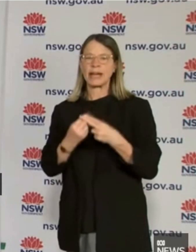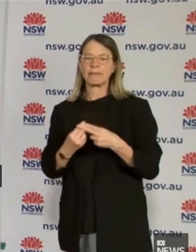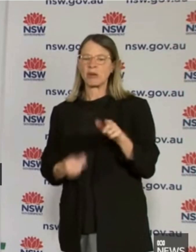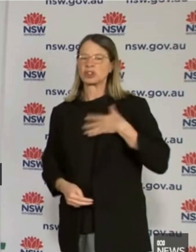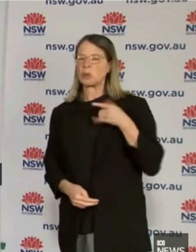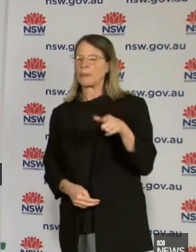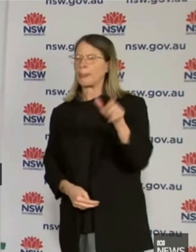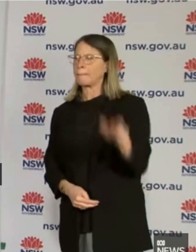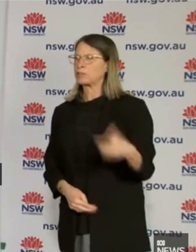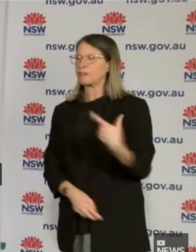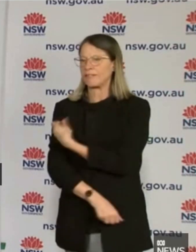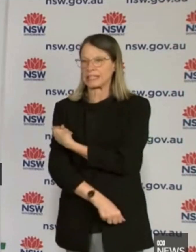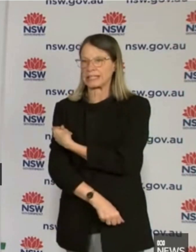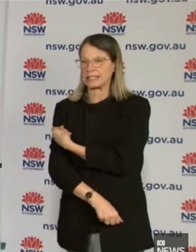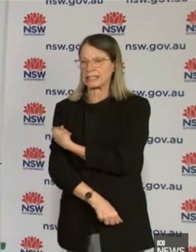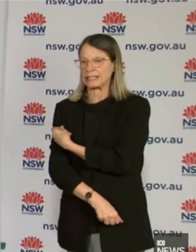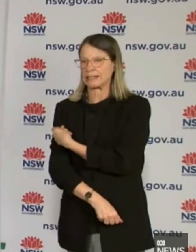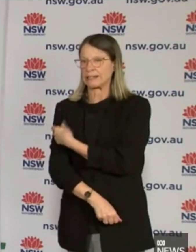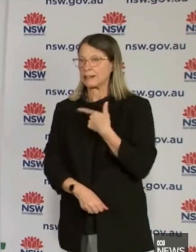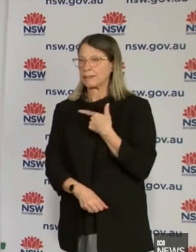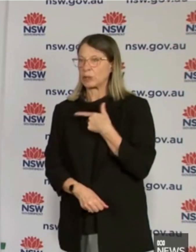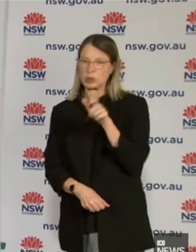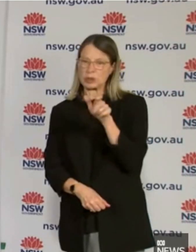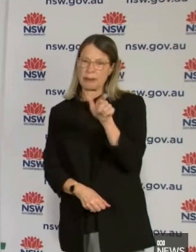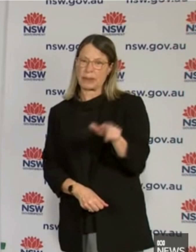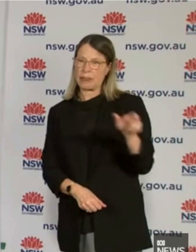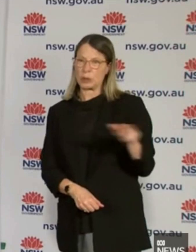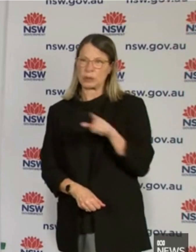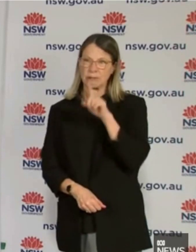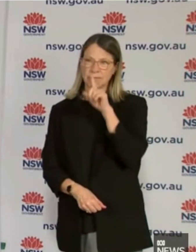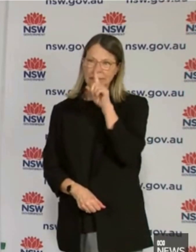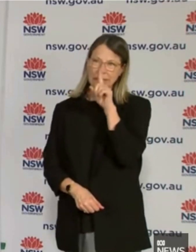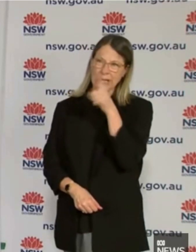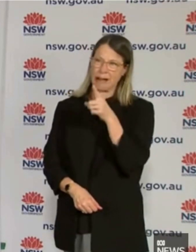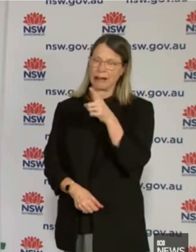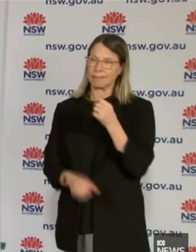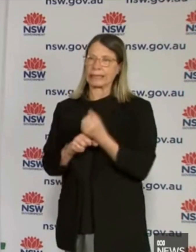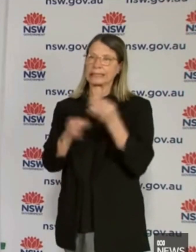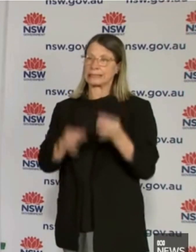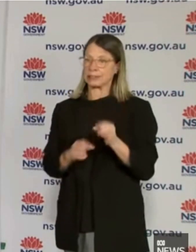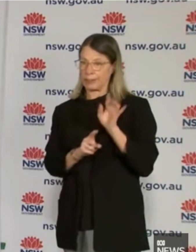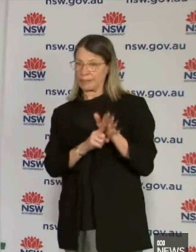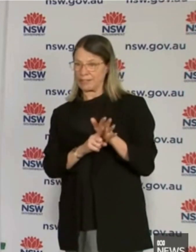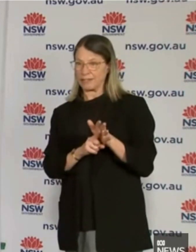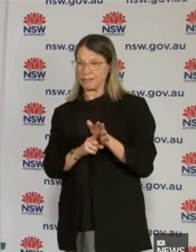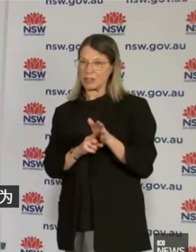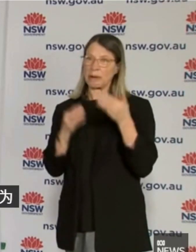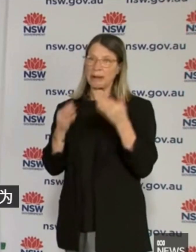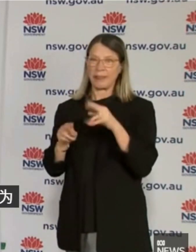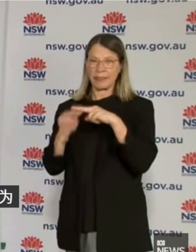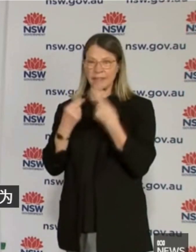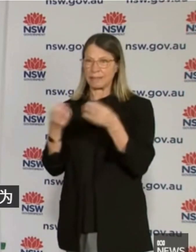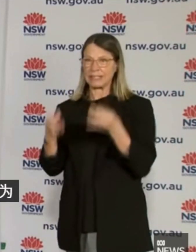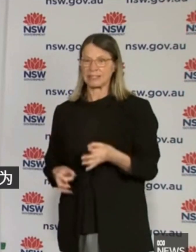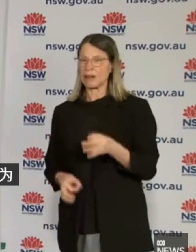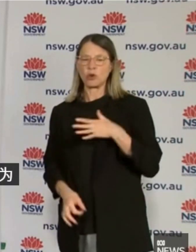made the decision for them because the aged care residents may not have had full capacity to be able to make those decisions. I just think